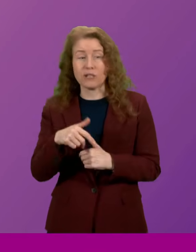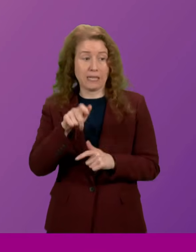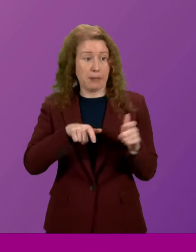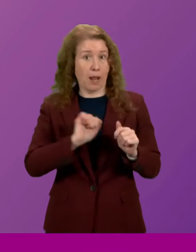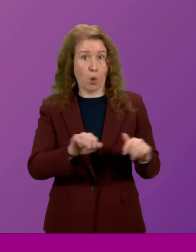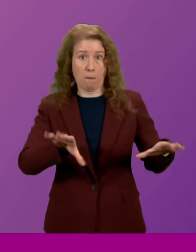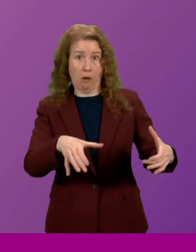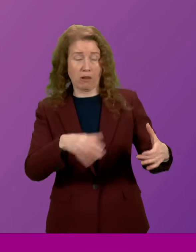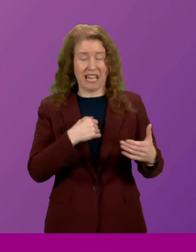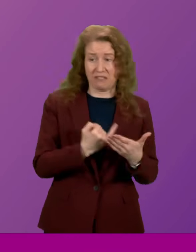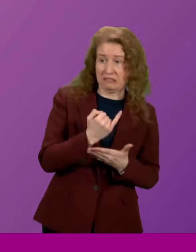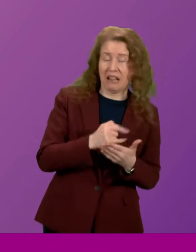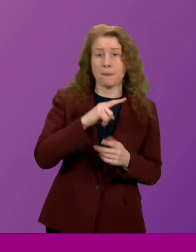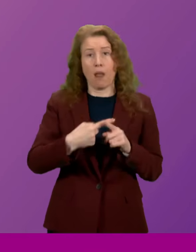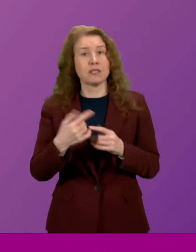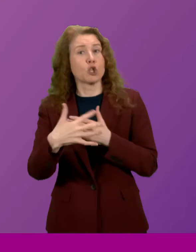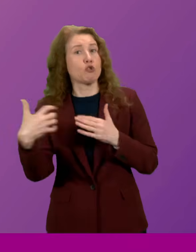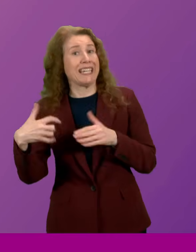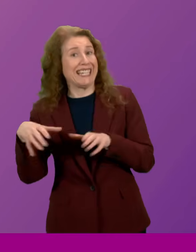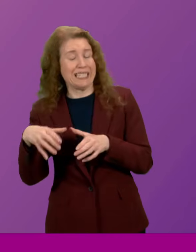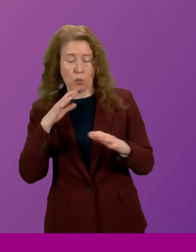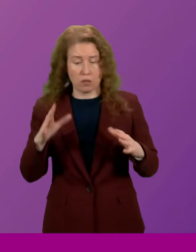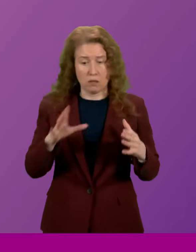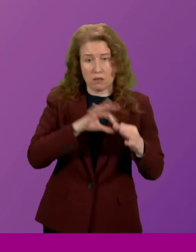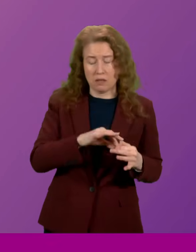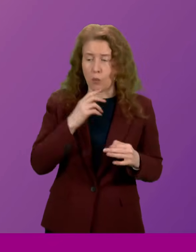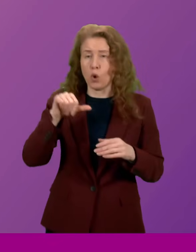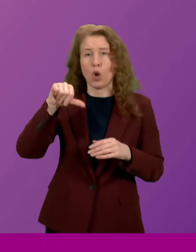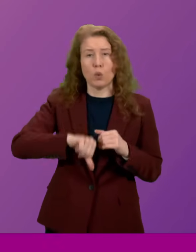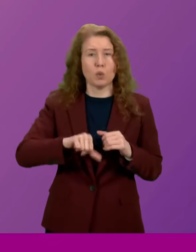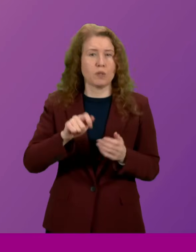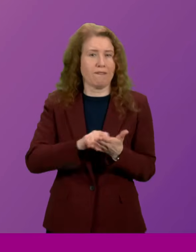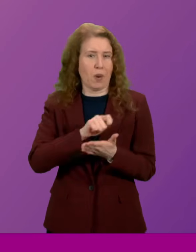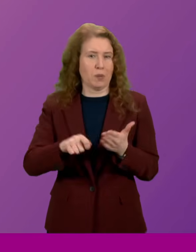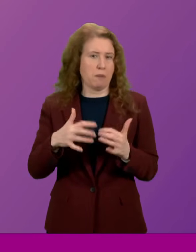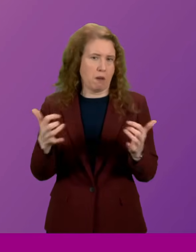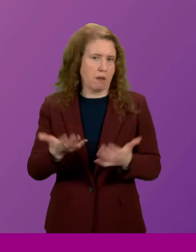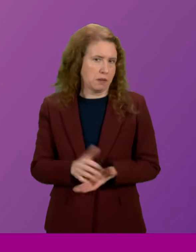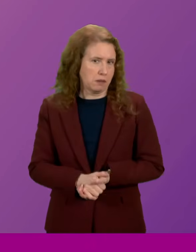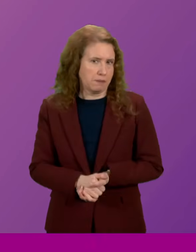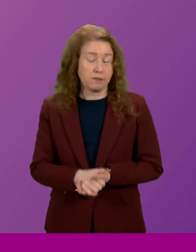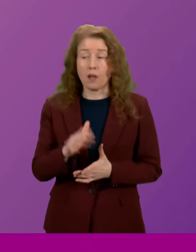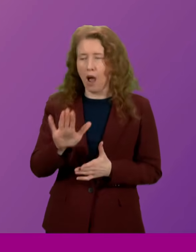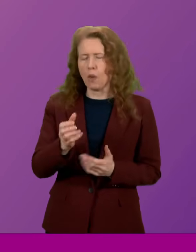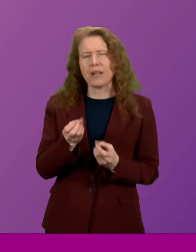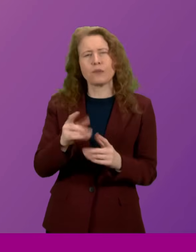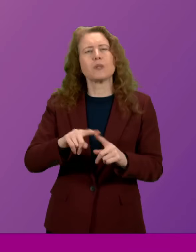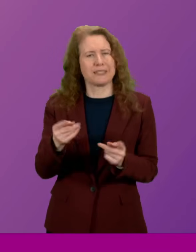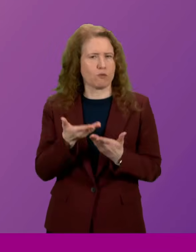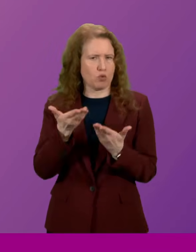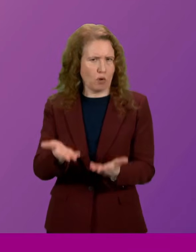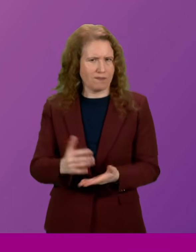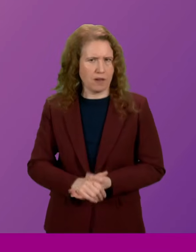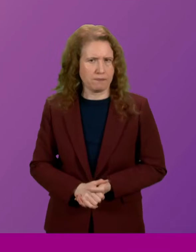own party and the Greens would unite and he would lose a vote in this Parliament. So let me make him another offer